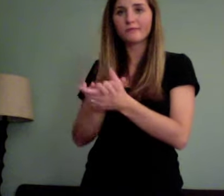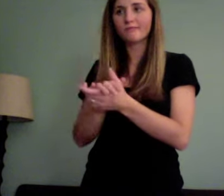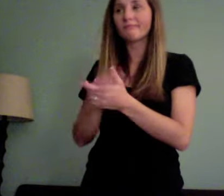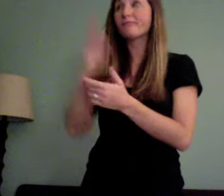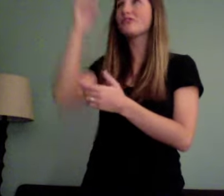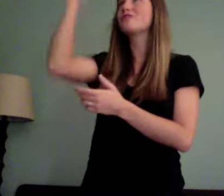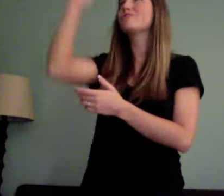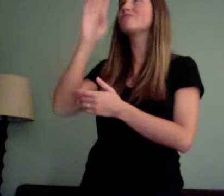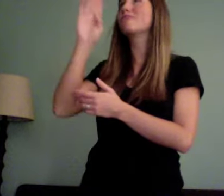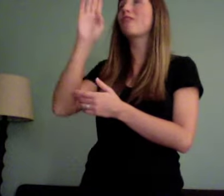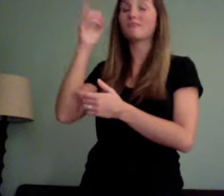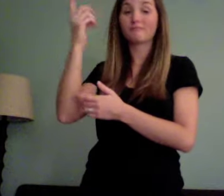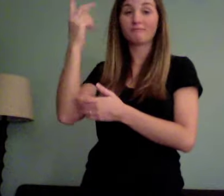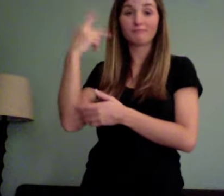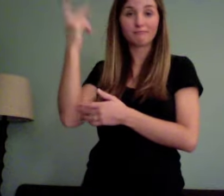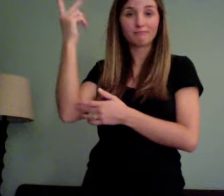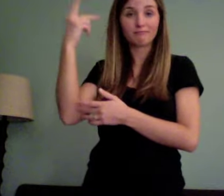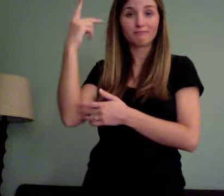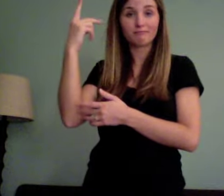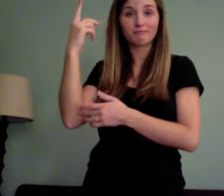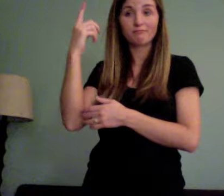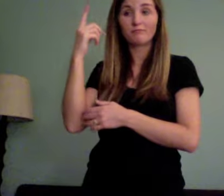Do you love me